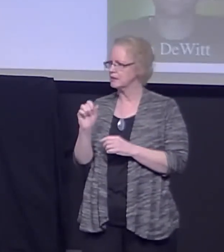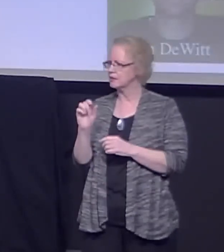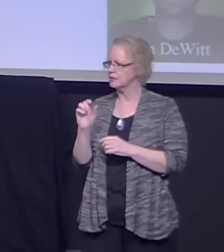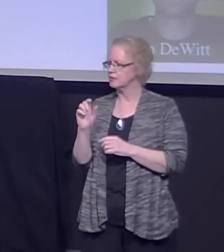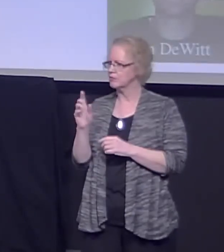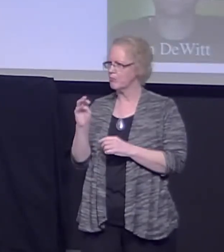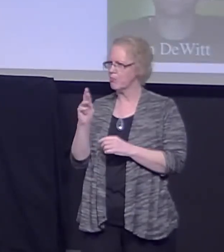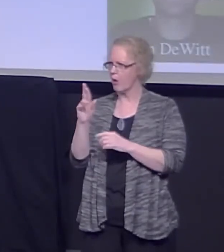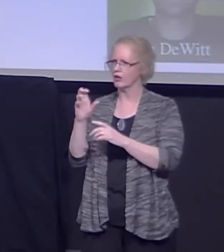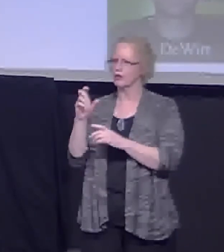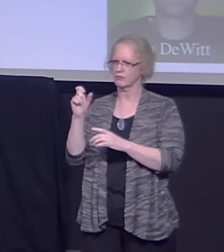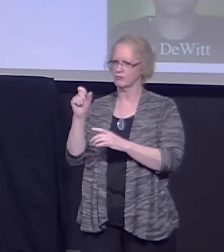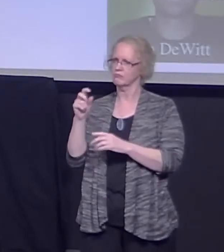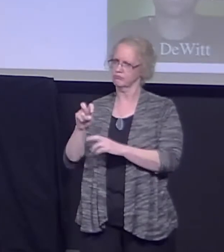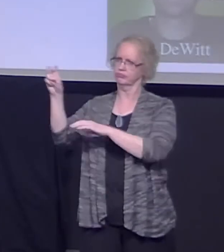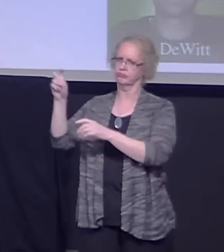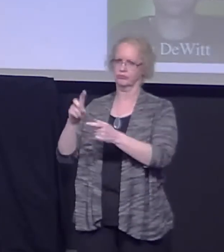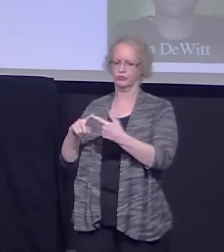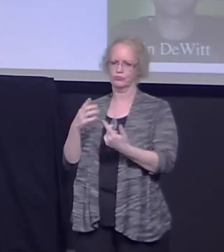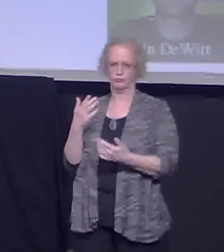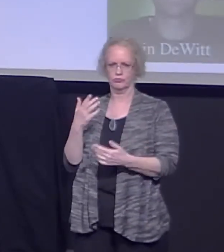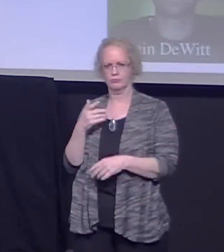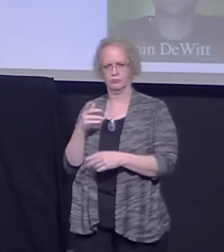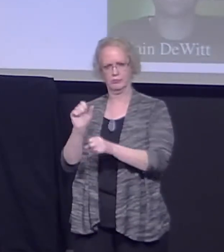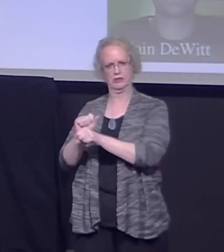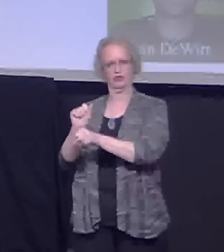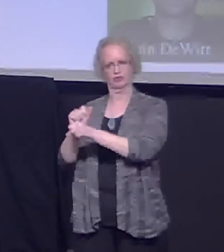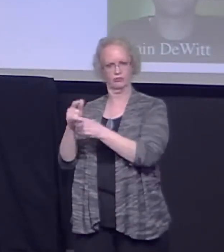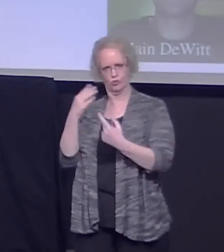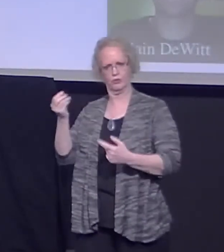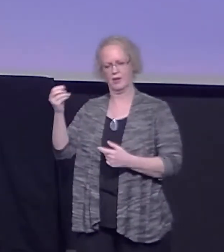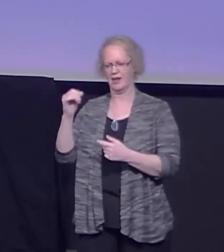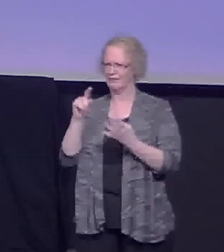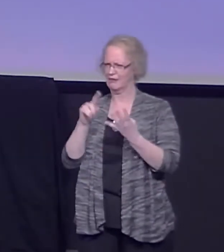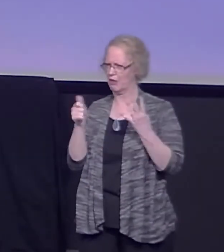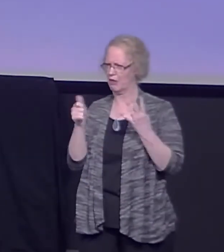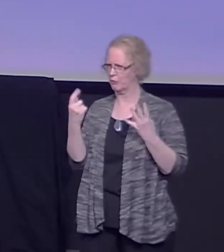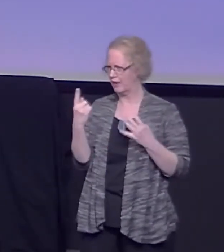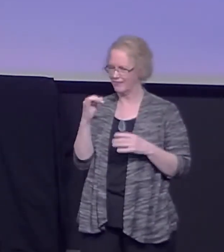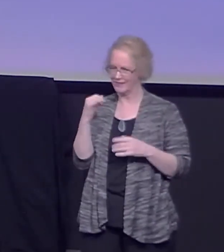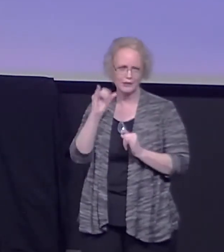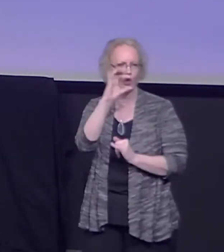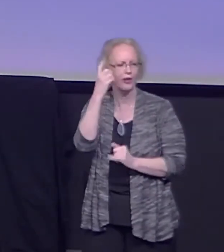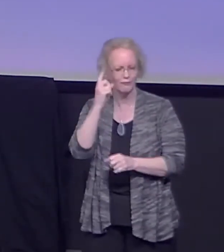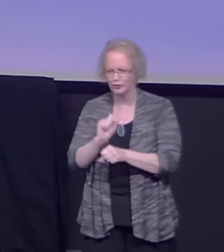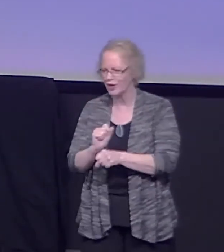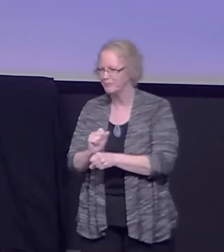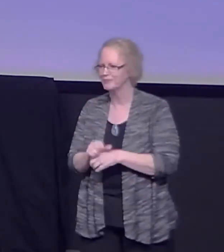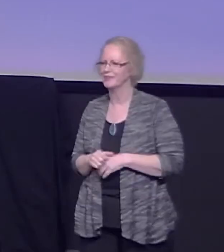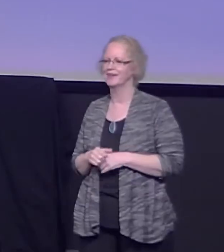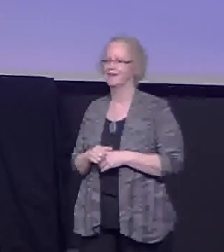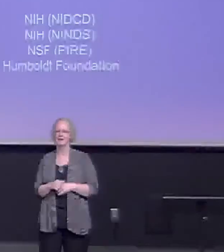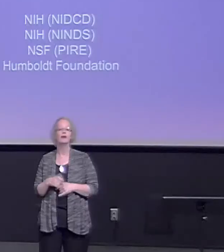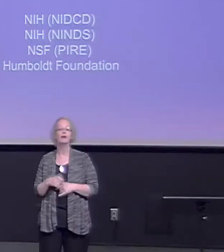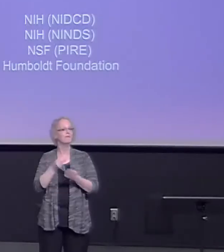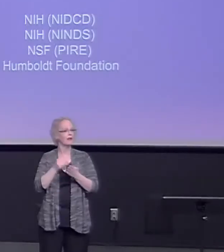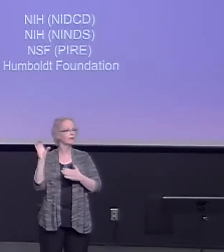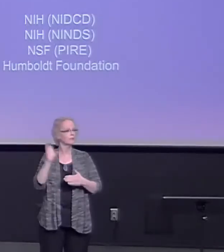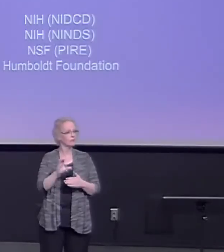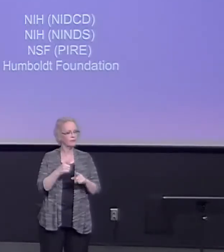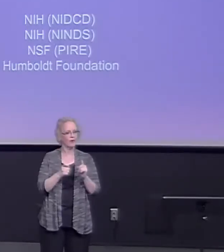well-paid position, I have to say. And Ian is still at NIH, looking for a job, actually, at the moment. The funding came from NIH, from